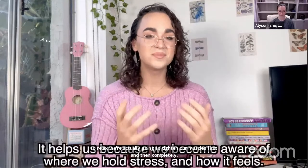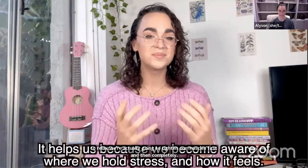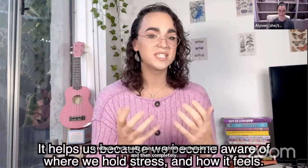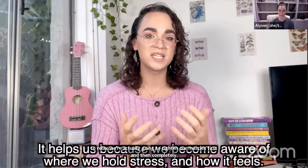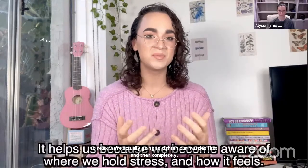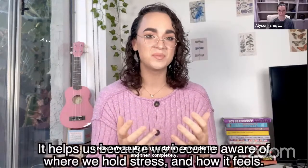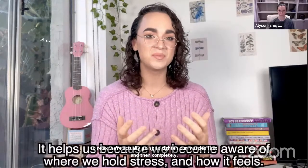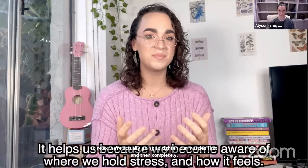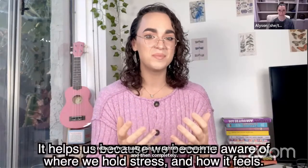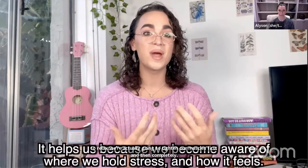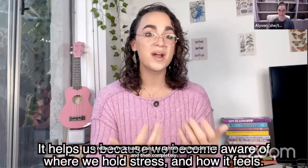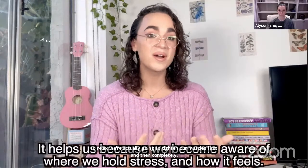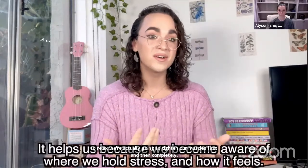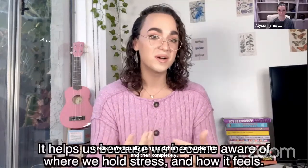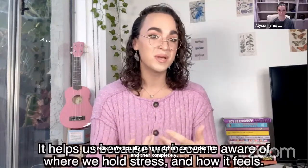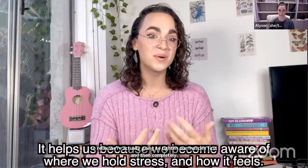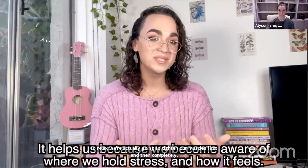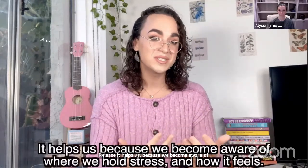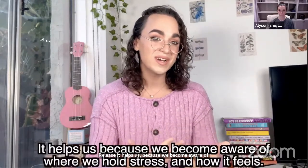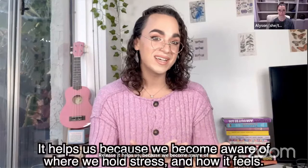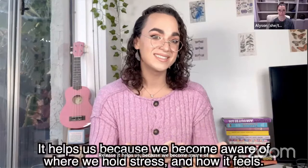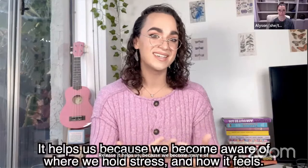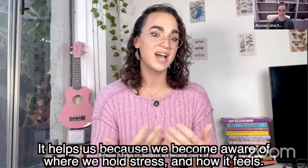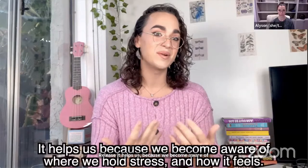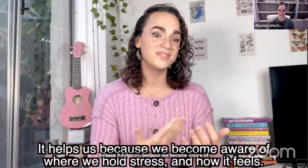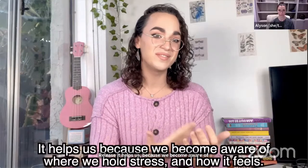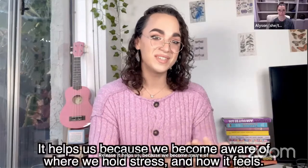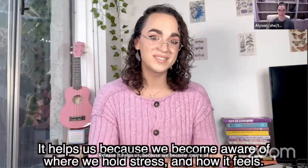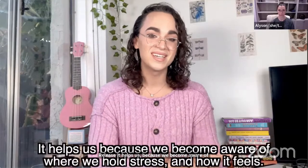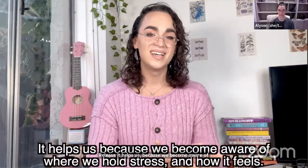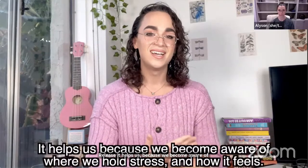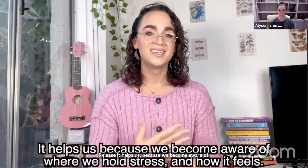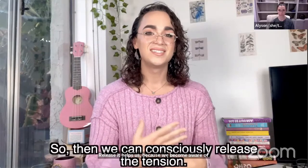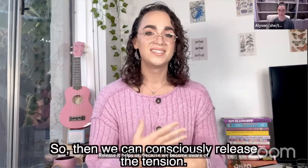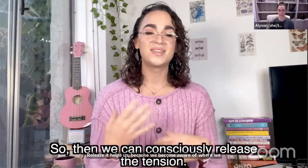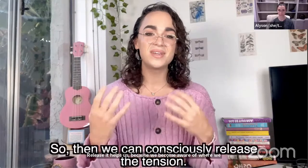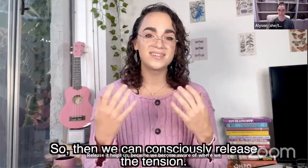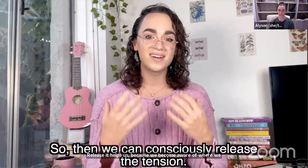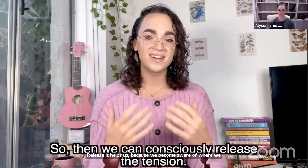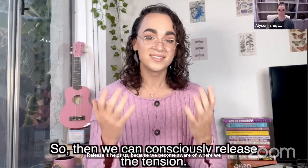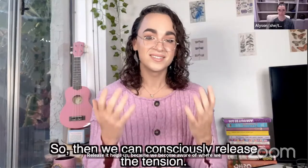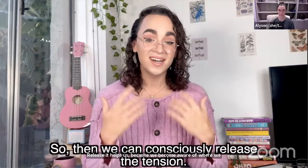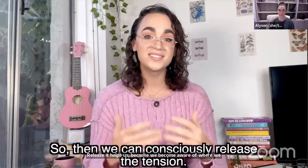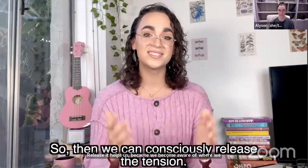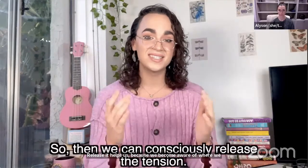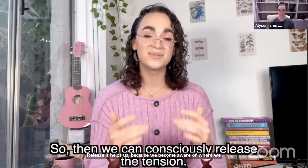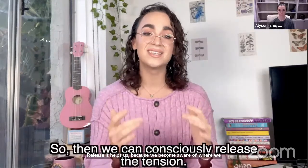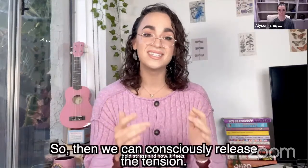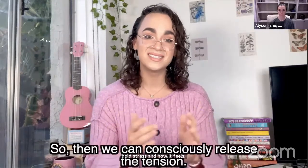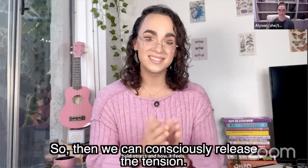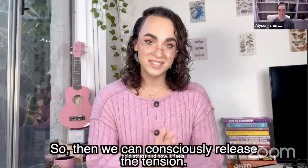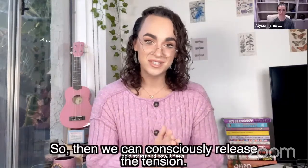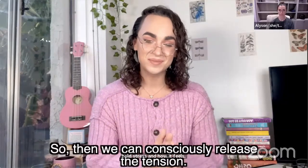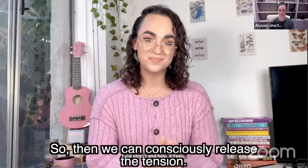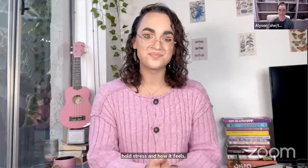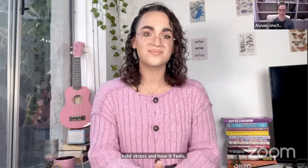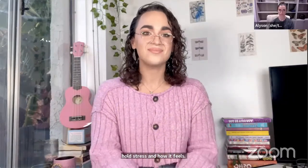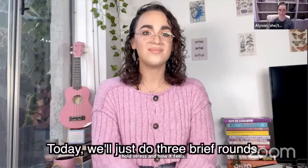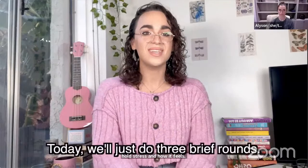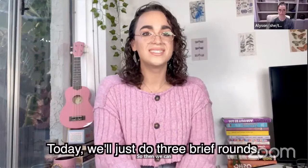helps us because we become aware of where we hold stress and how it feels, so then we can consciously release the